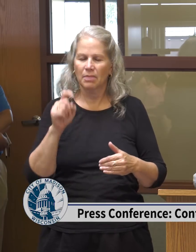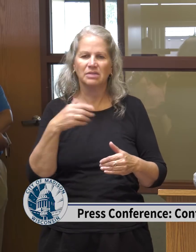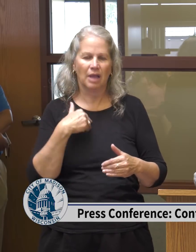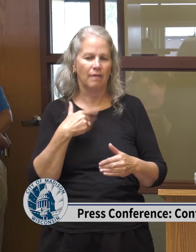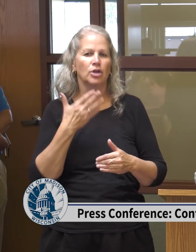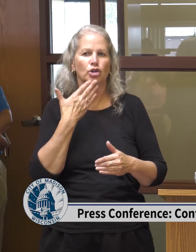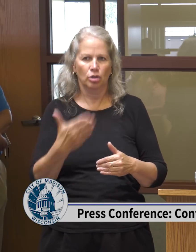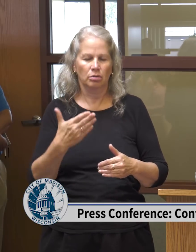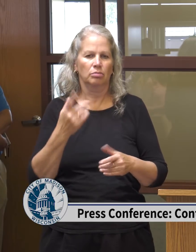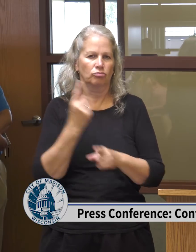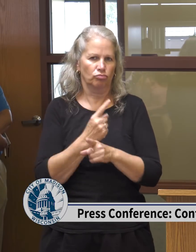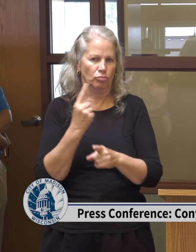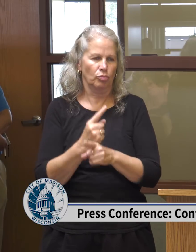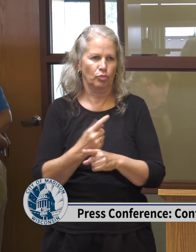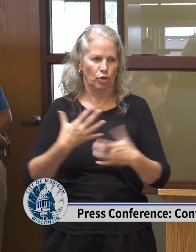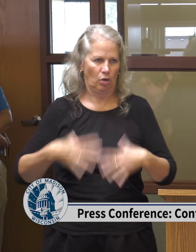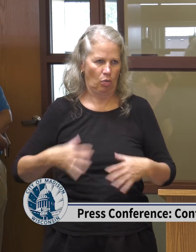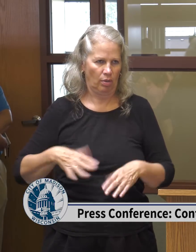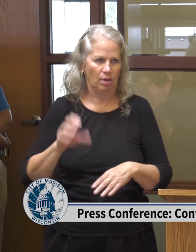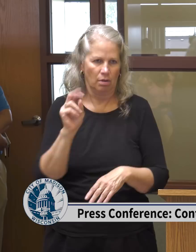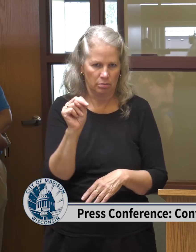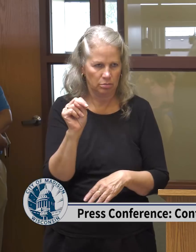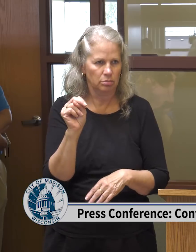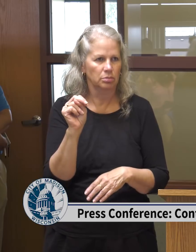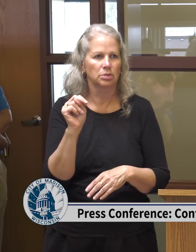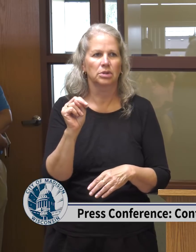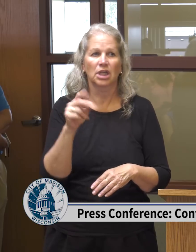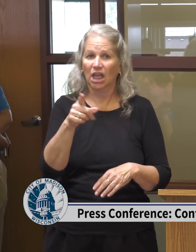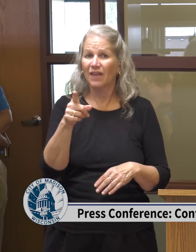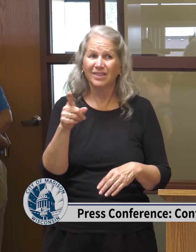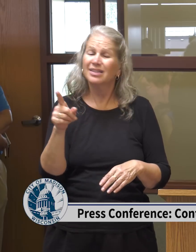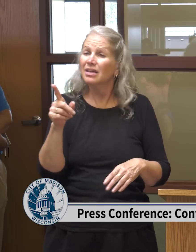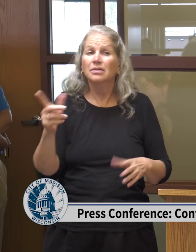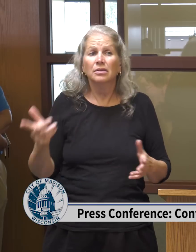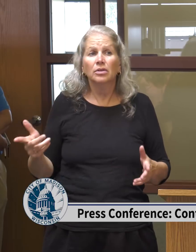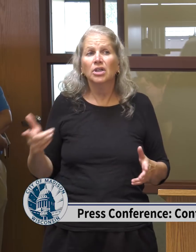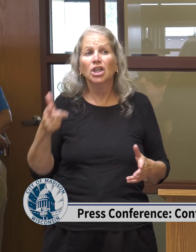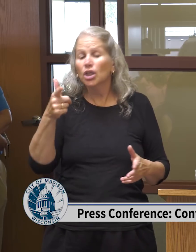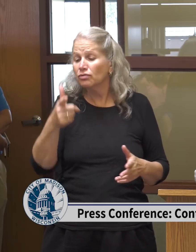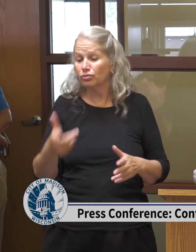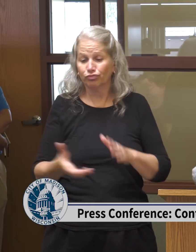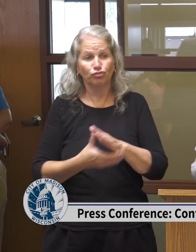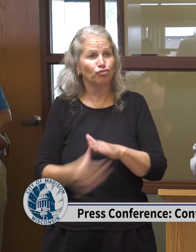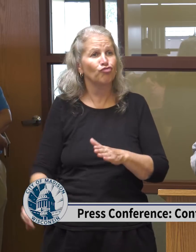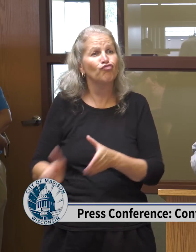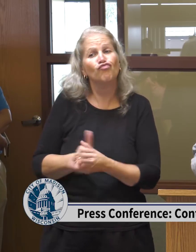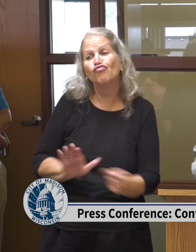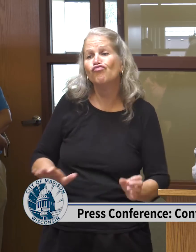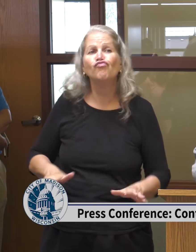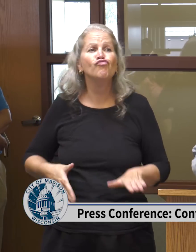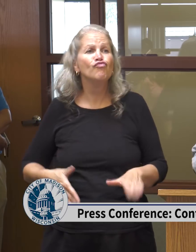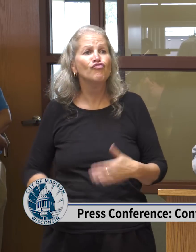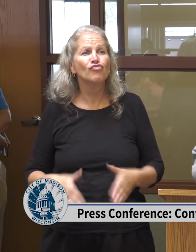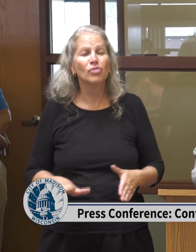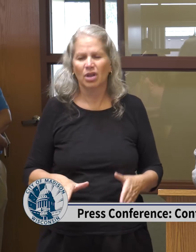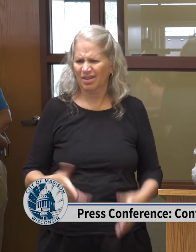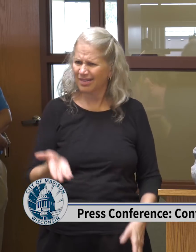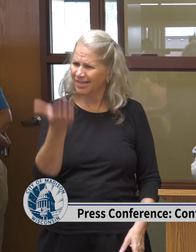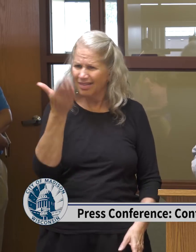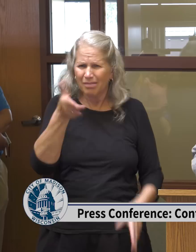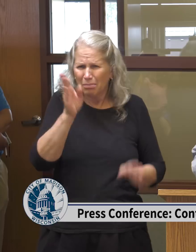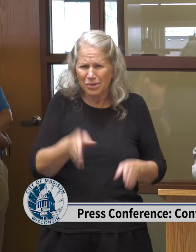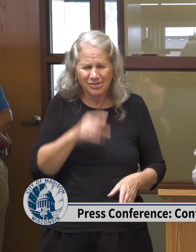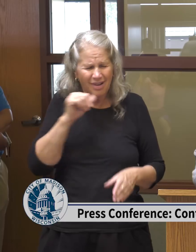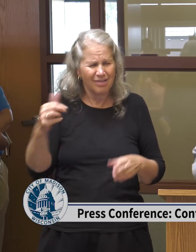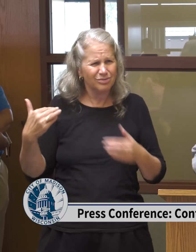not responsible to go into that water with bare feet, as we've seen some people do. And in terms of playing in the